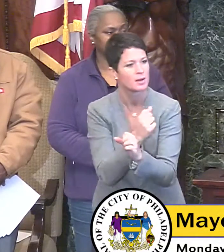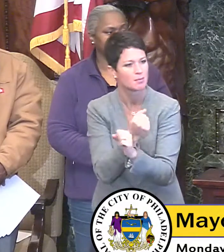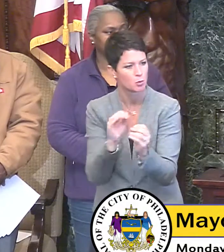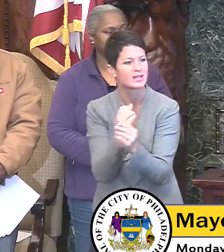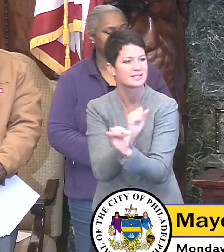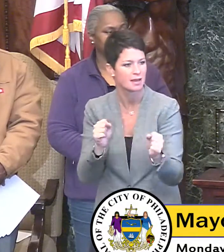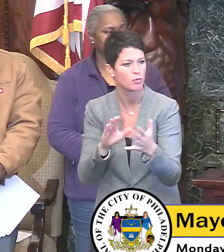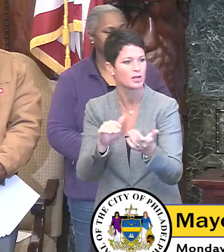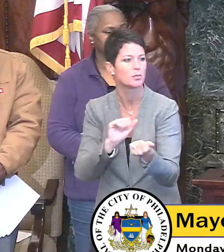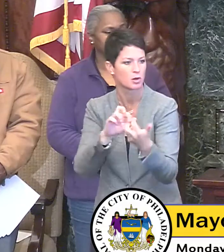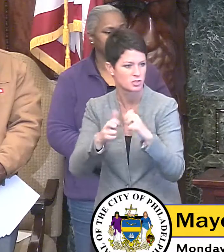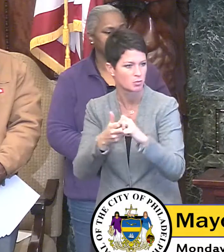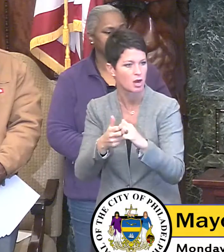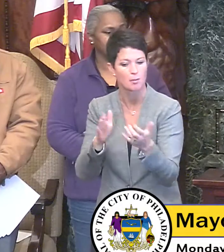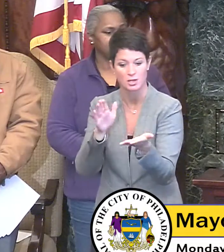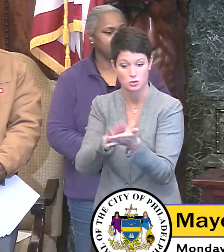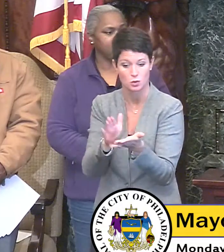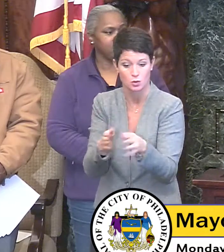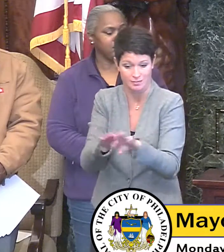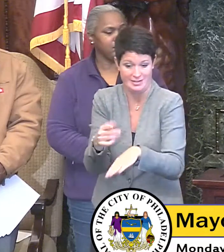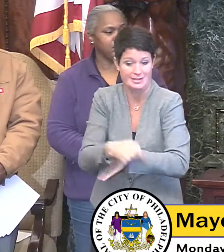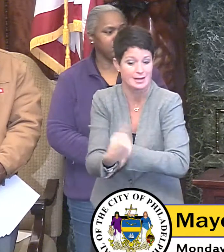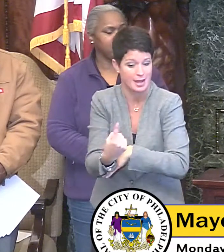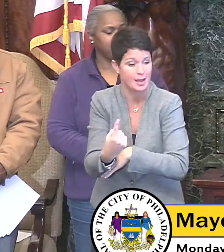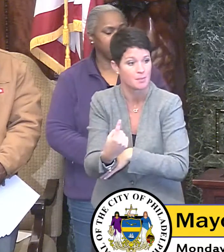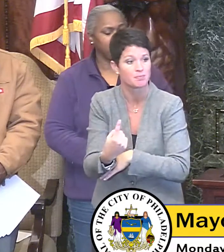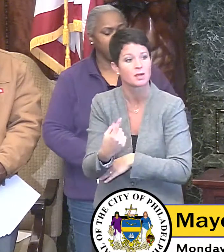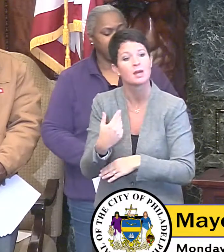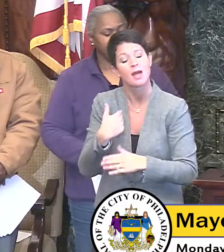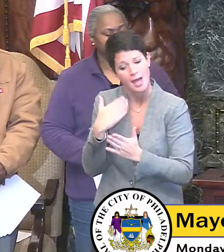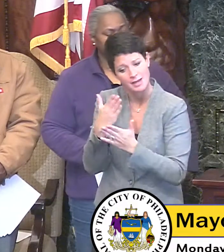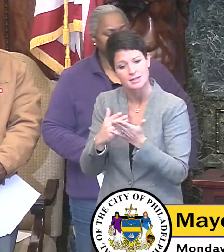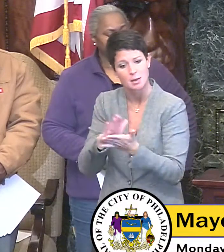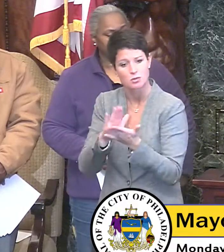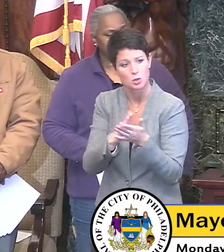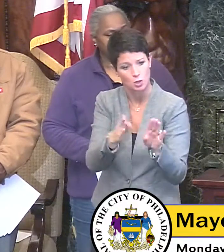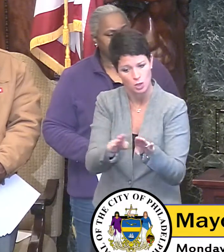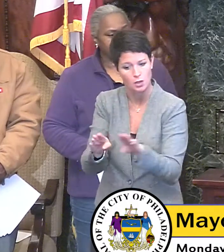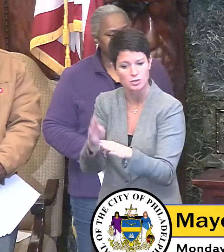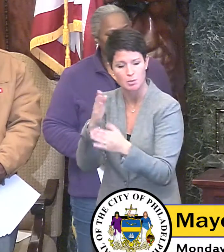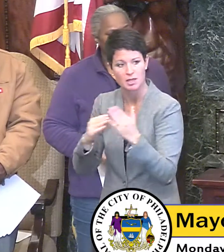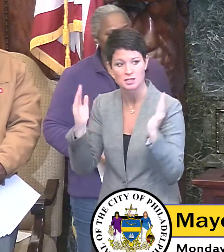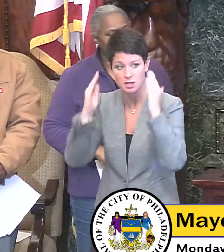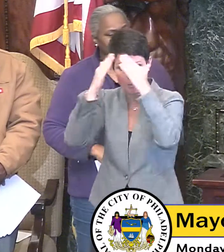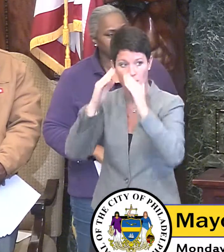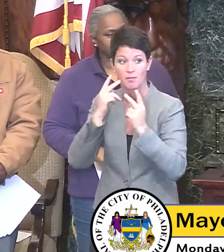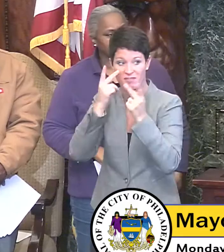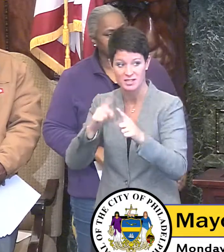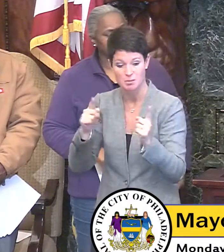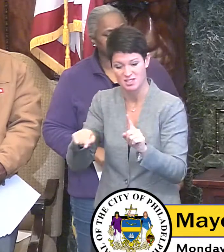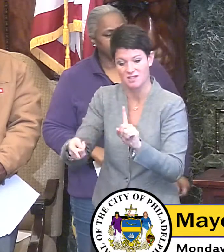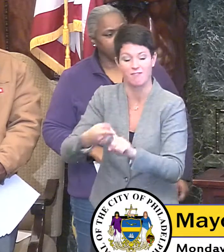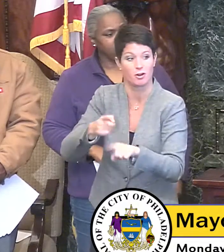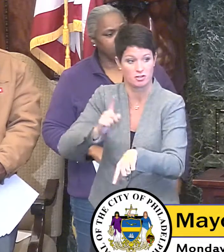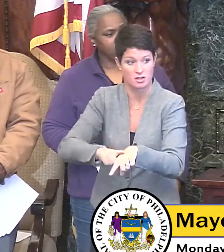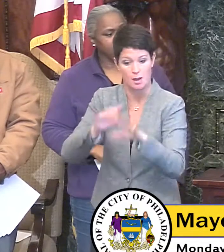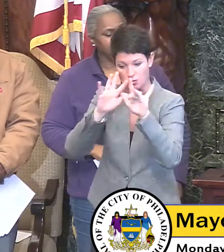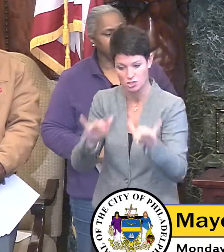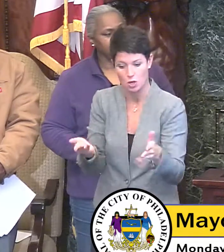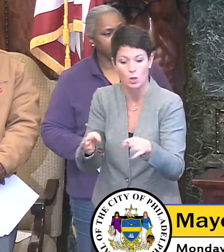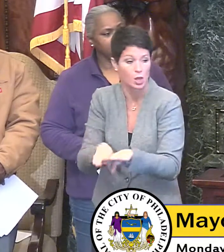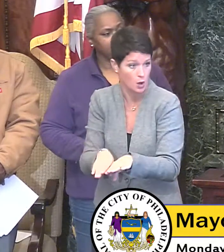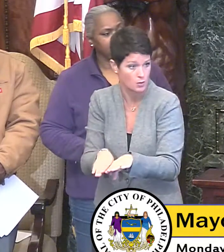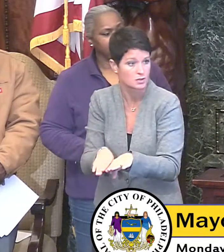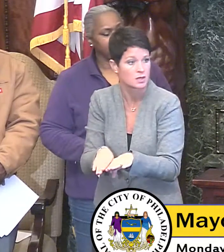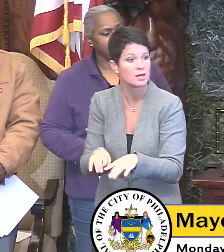to approach the problem by not having school today. We've had some school closures because of the Pope's visit, but this is the first snow closure, and I